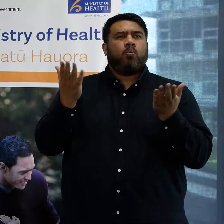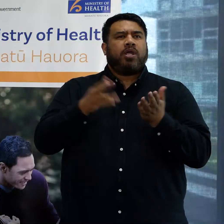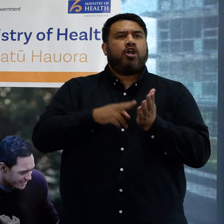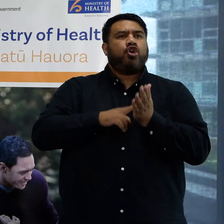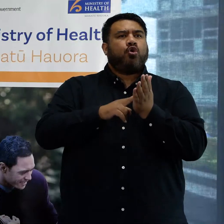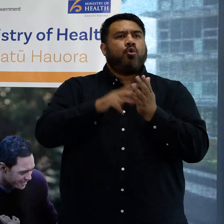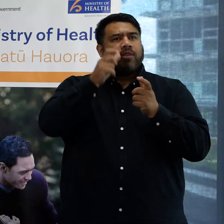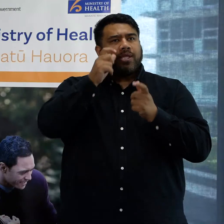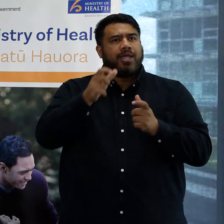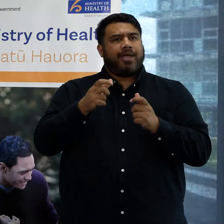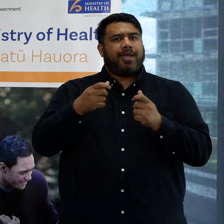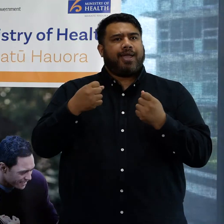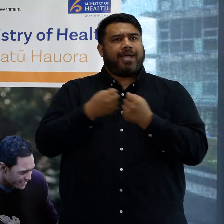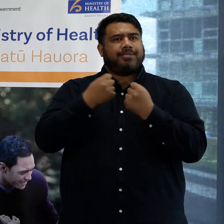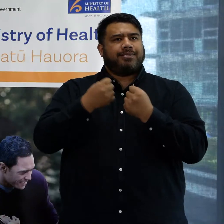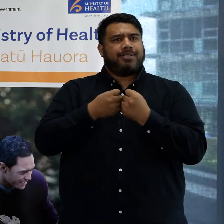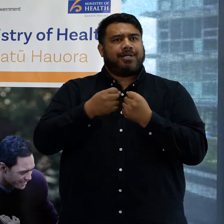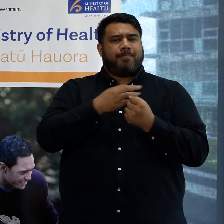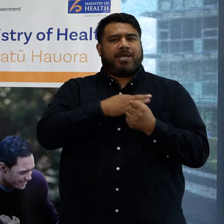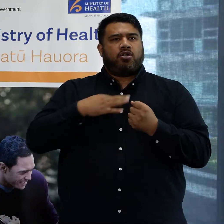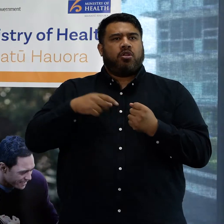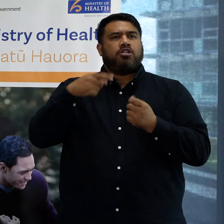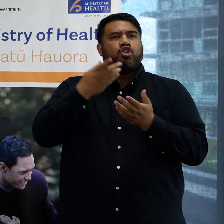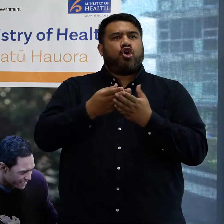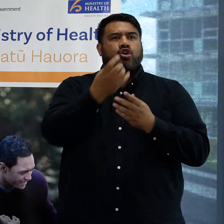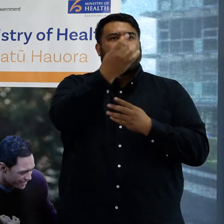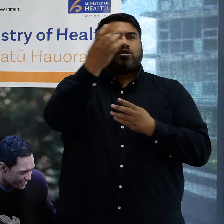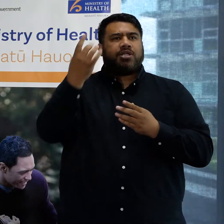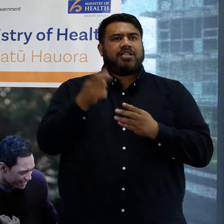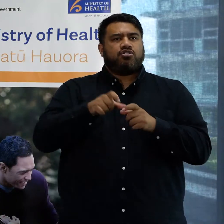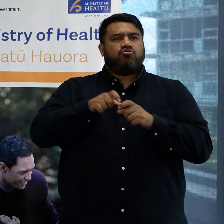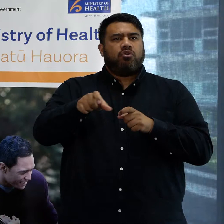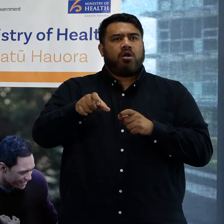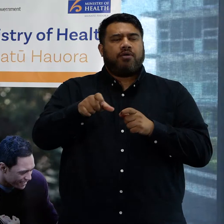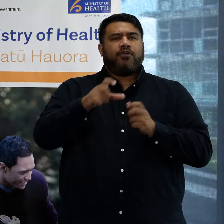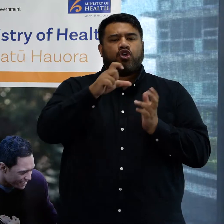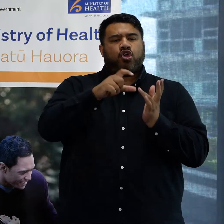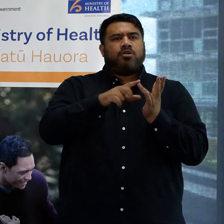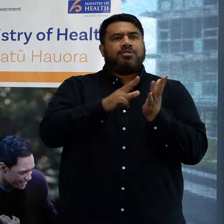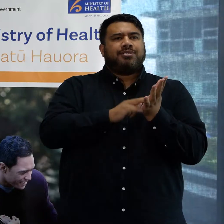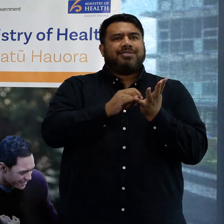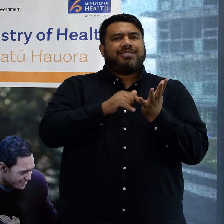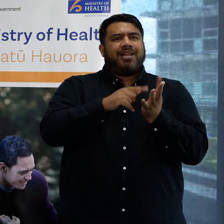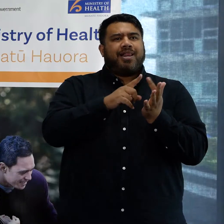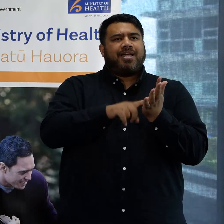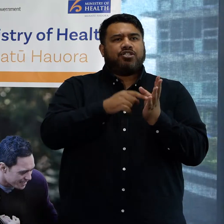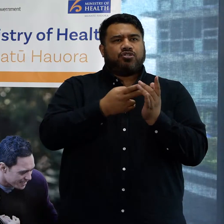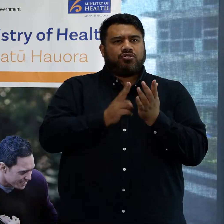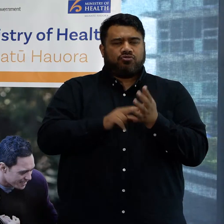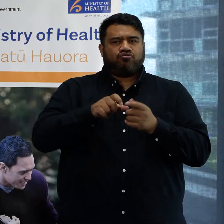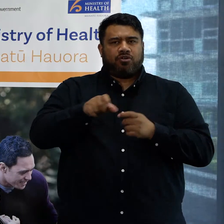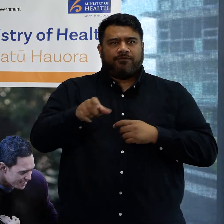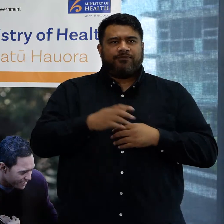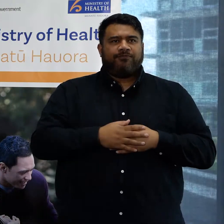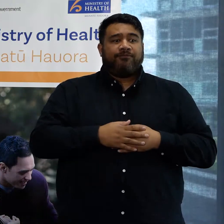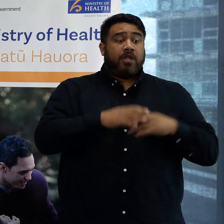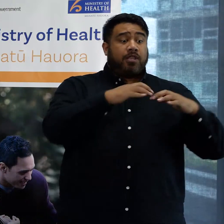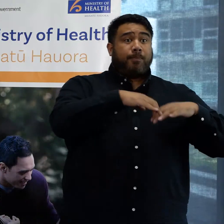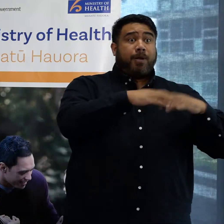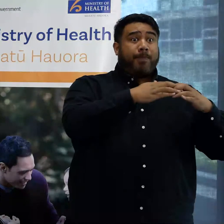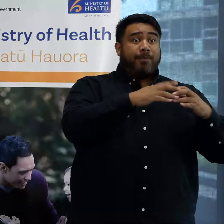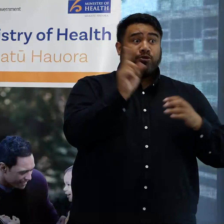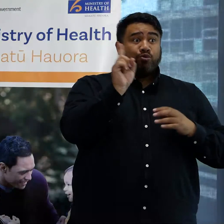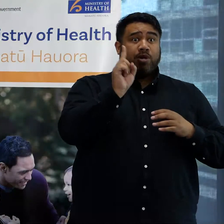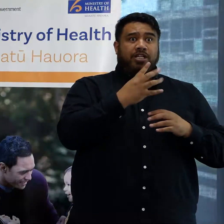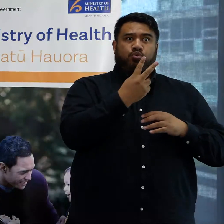Accident and Medical, which is off Constellation Drive. The Greenhive pop-up had 25 people through in the first hour